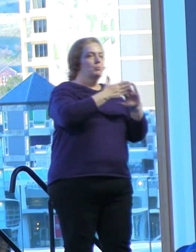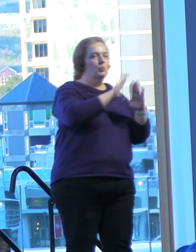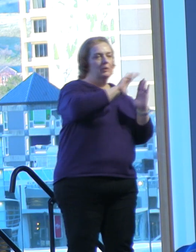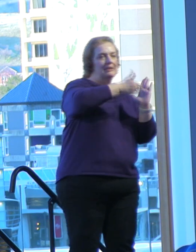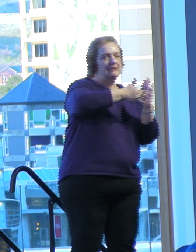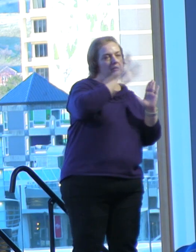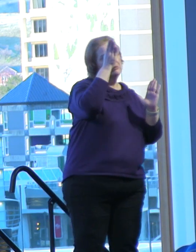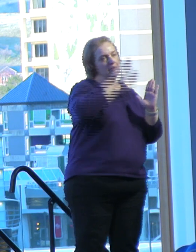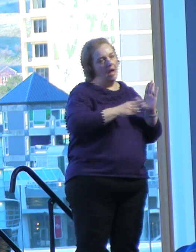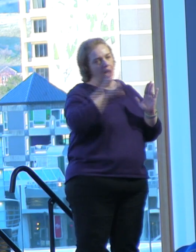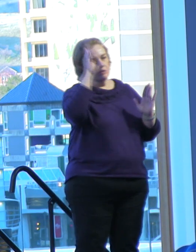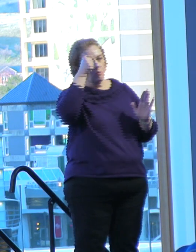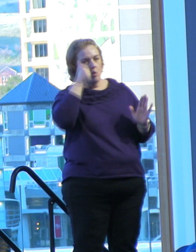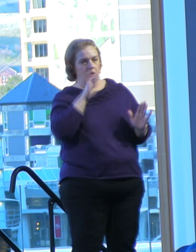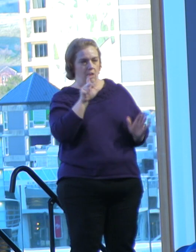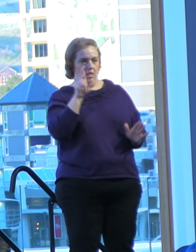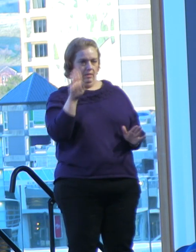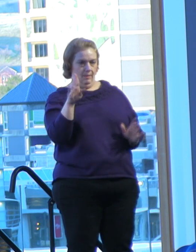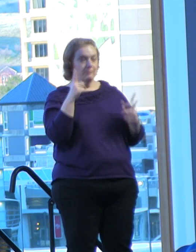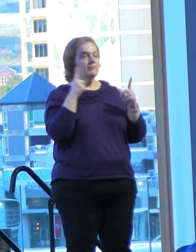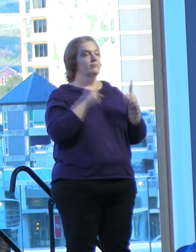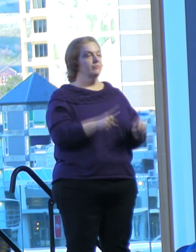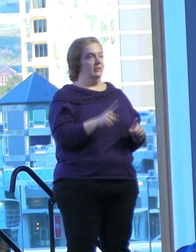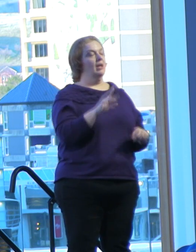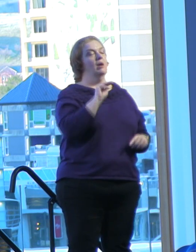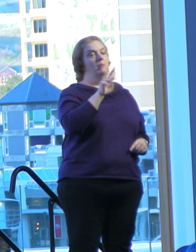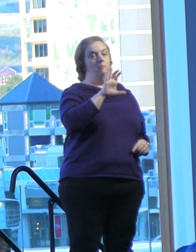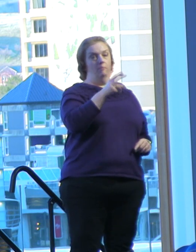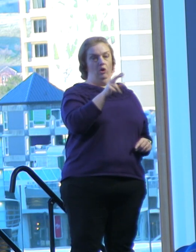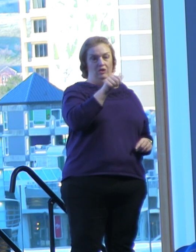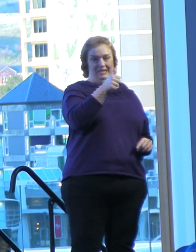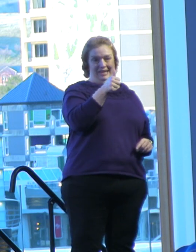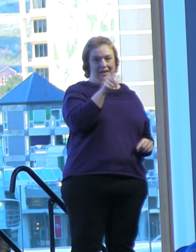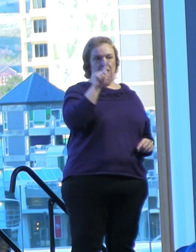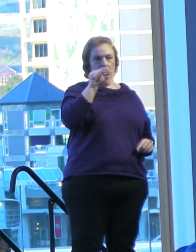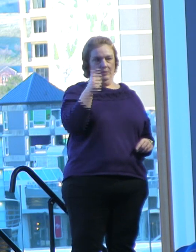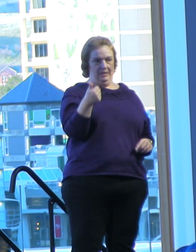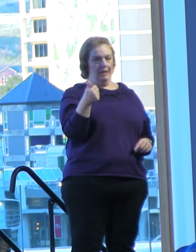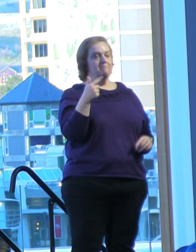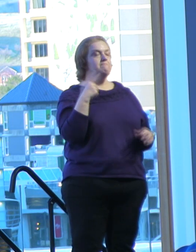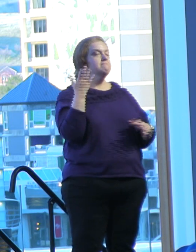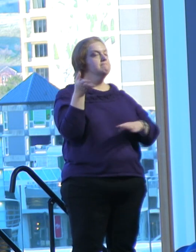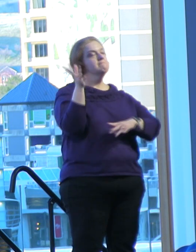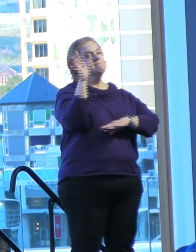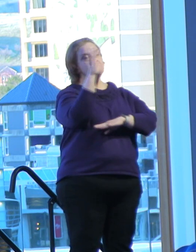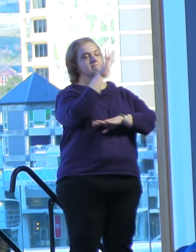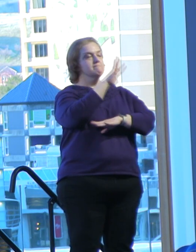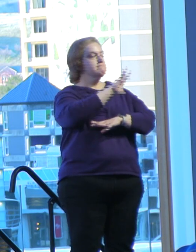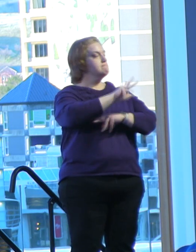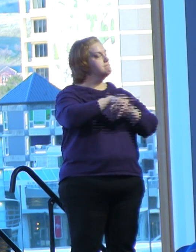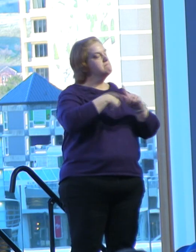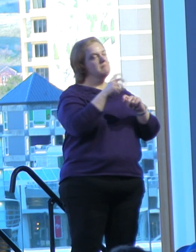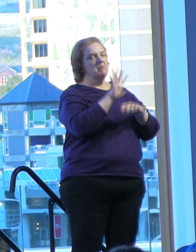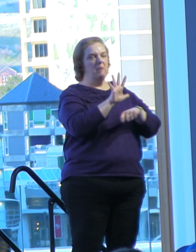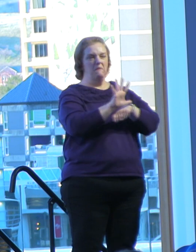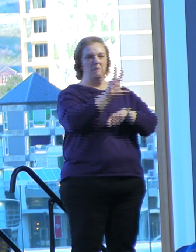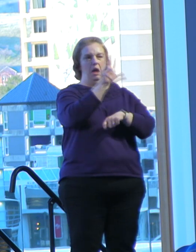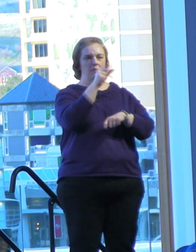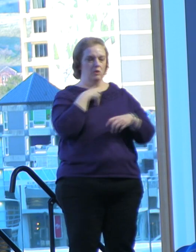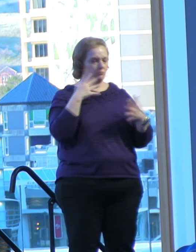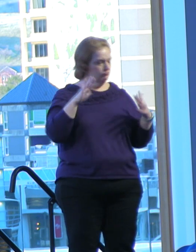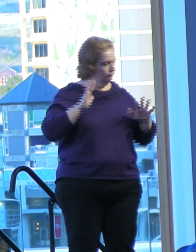club. And on March 10th of 2010, I'm kind of wrapping up my day, and it's about 5:30 at night.